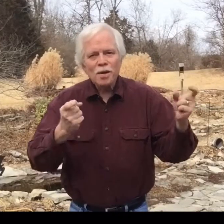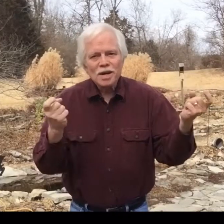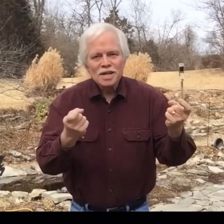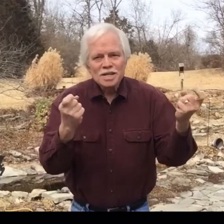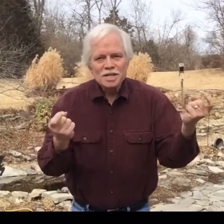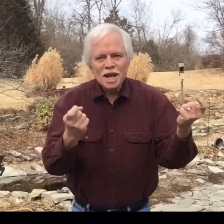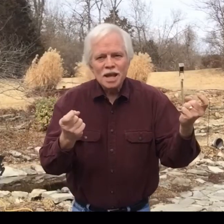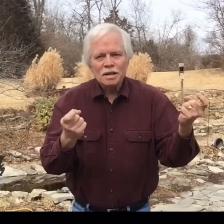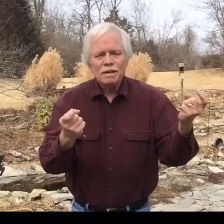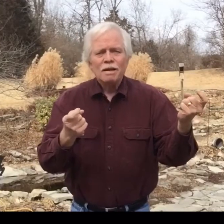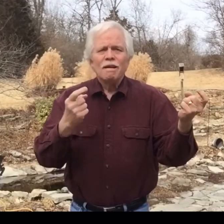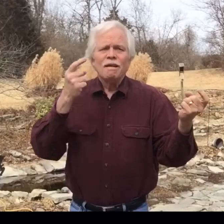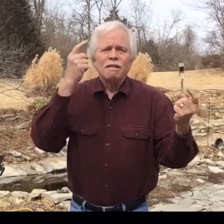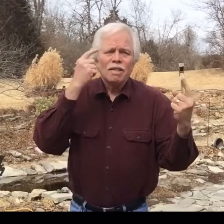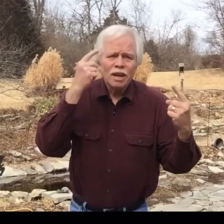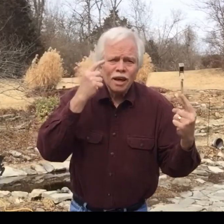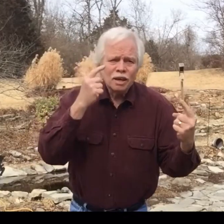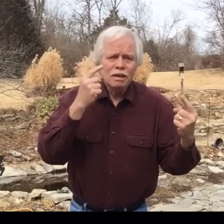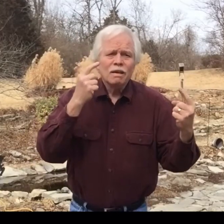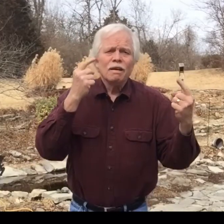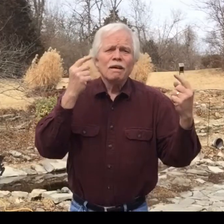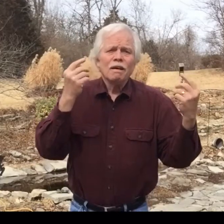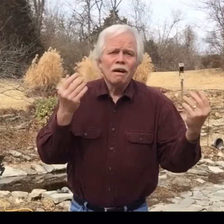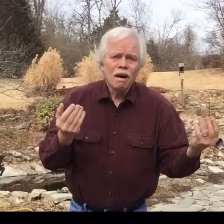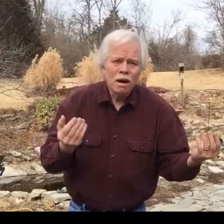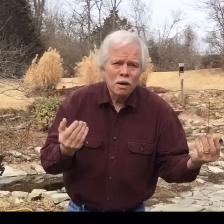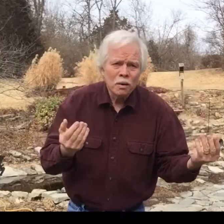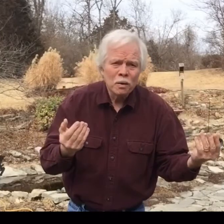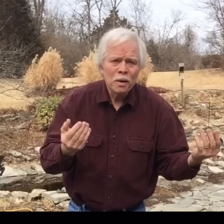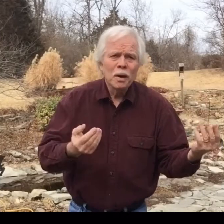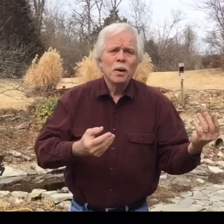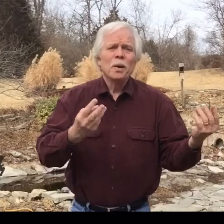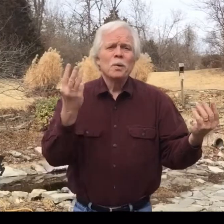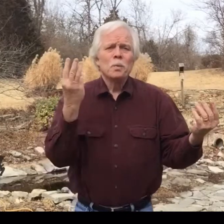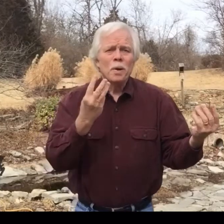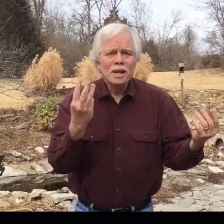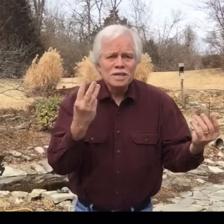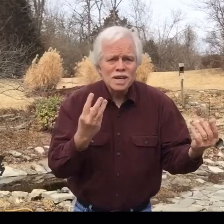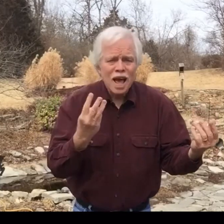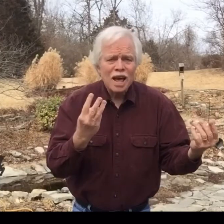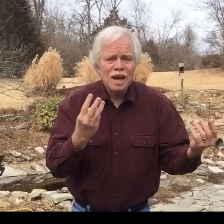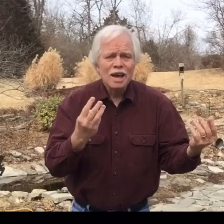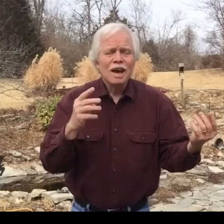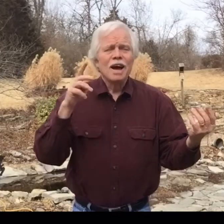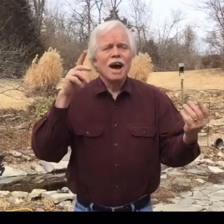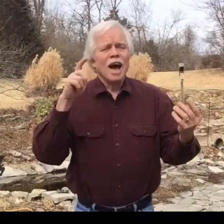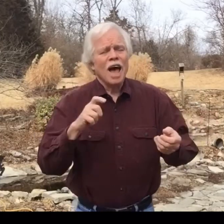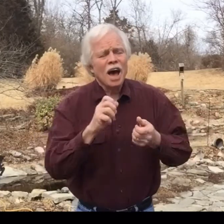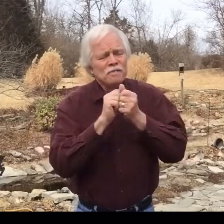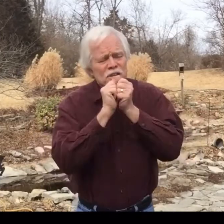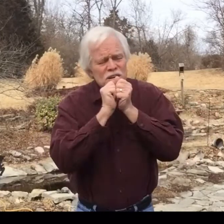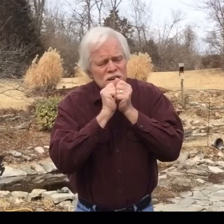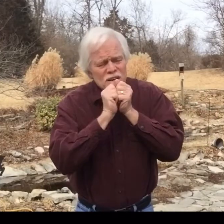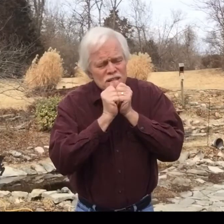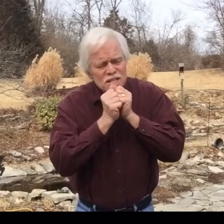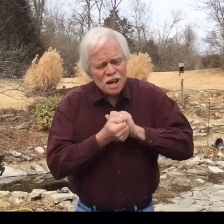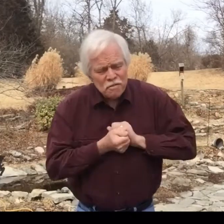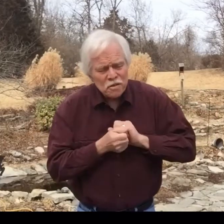sin thinking, oh, Wednesday I have to suffer